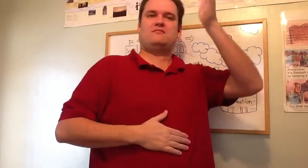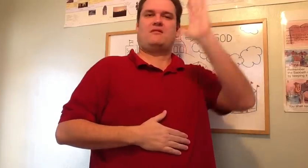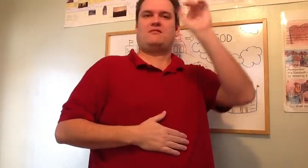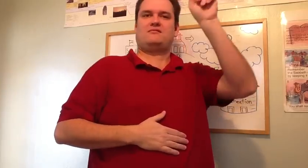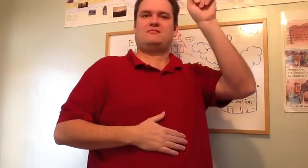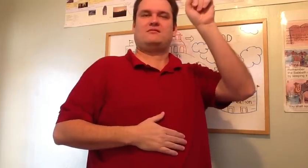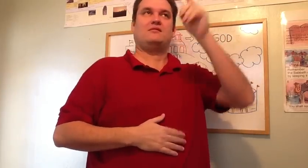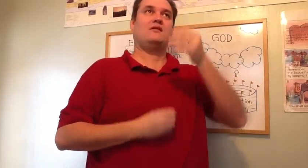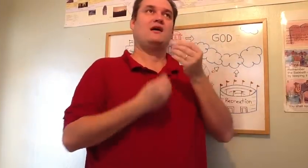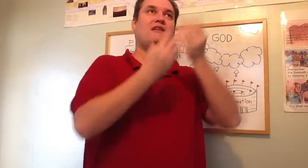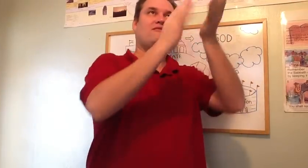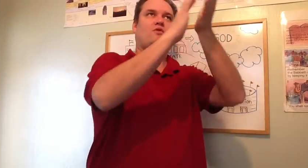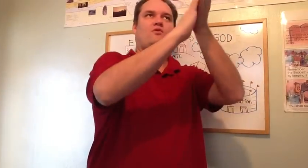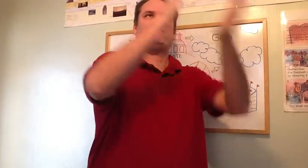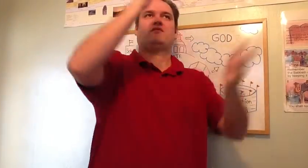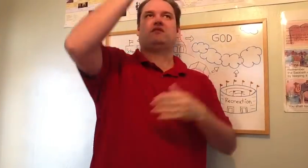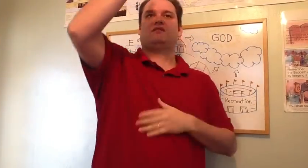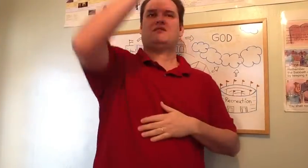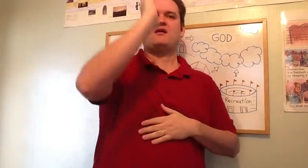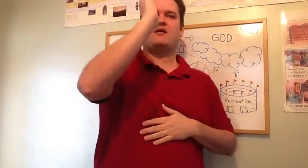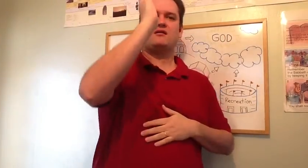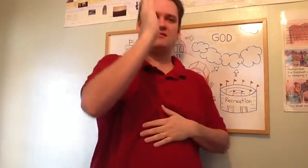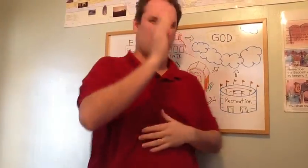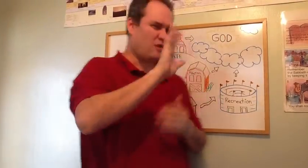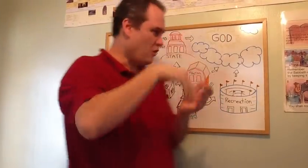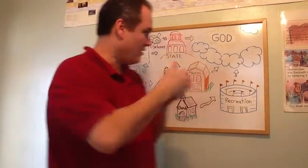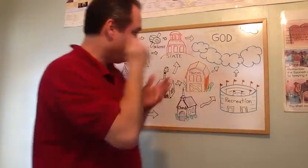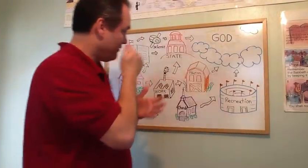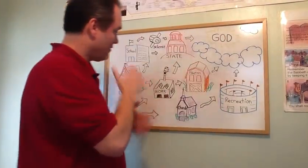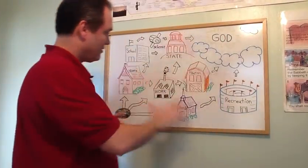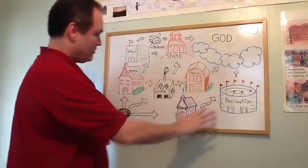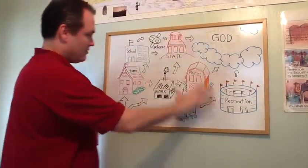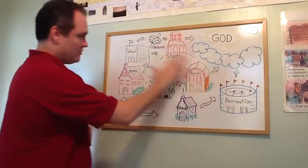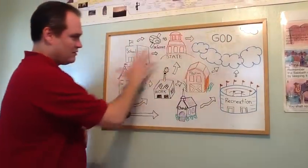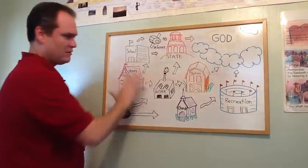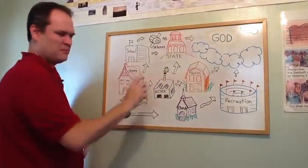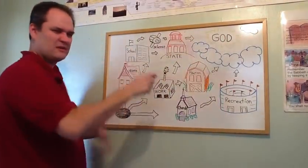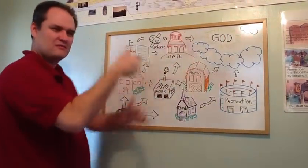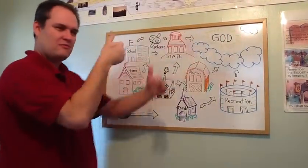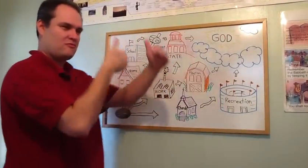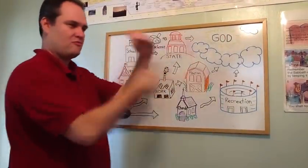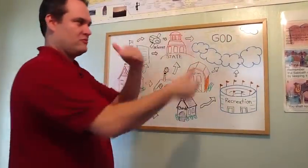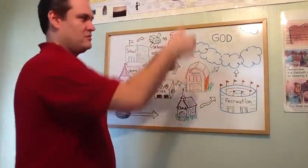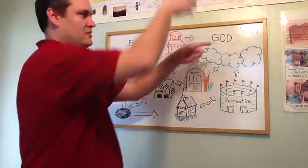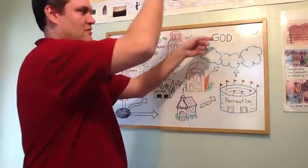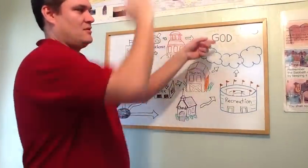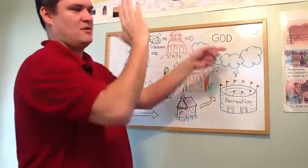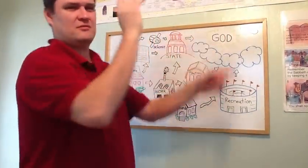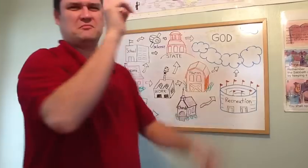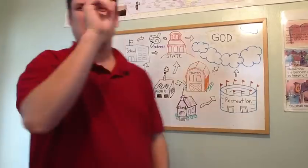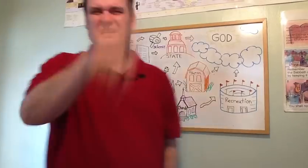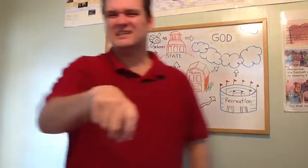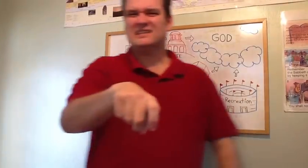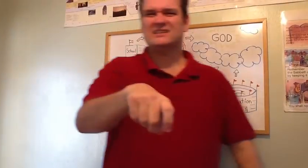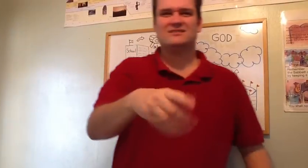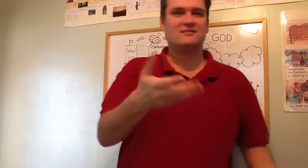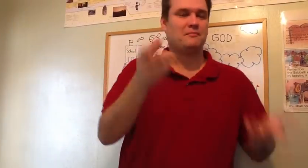our chief end, is to enjoy God and glorifying God while we do these things, these daily life